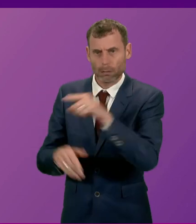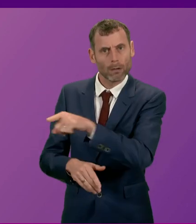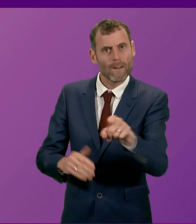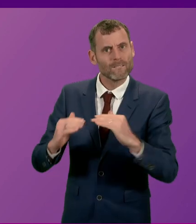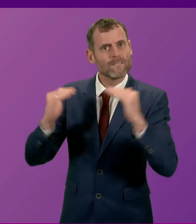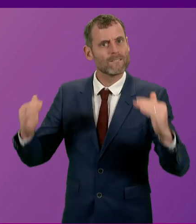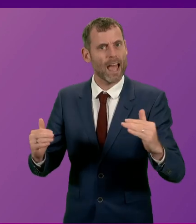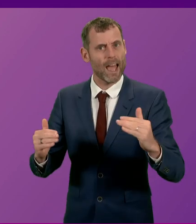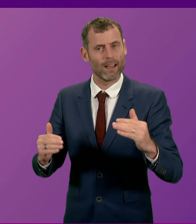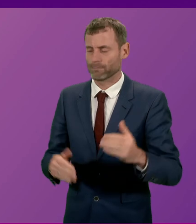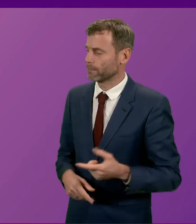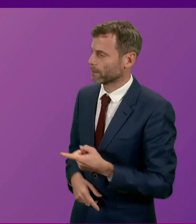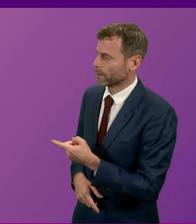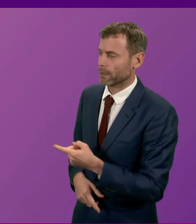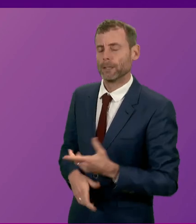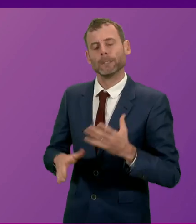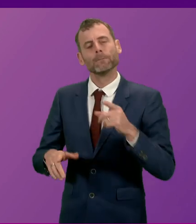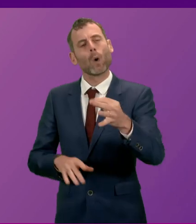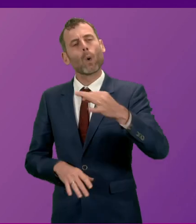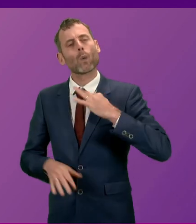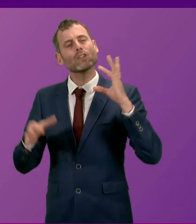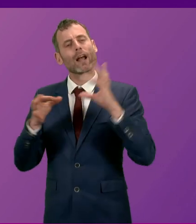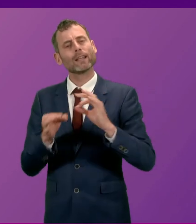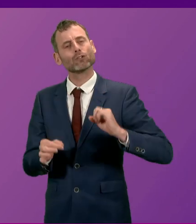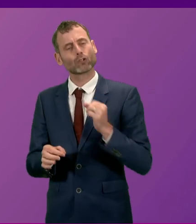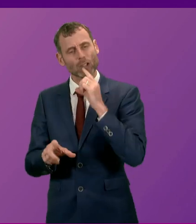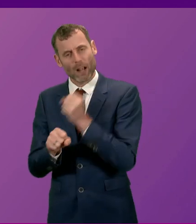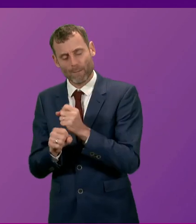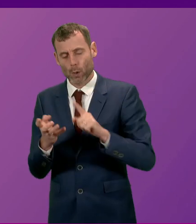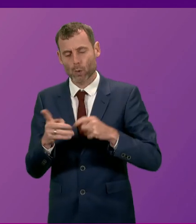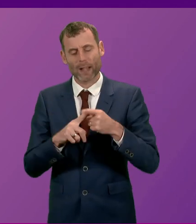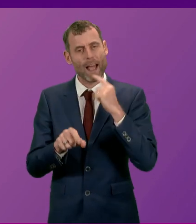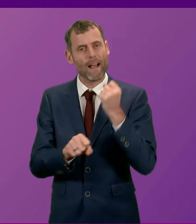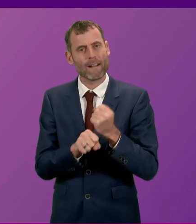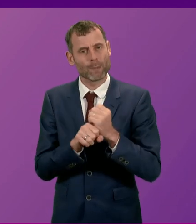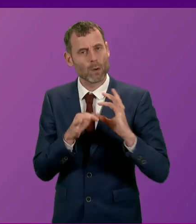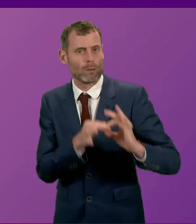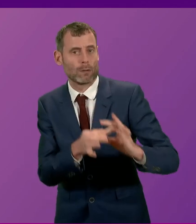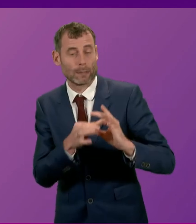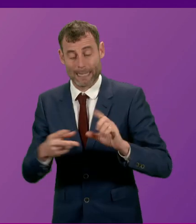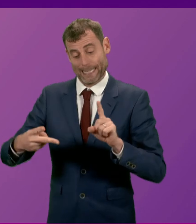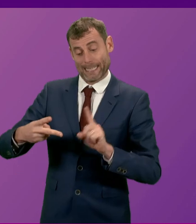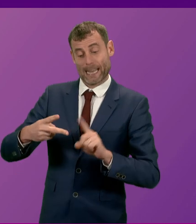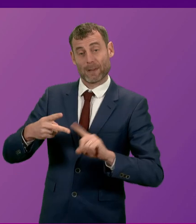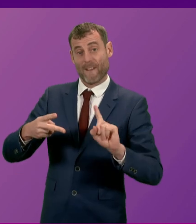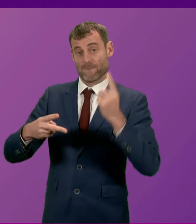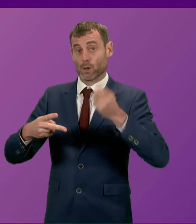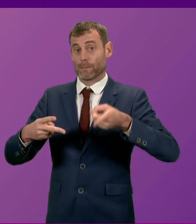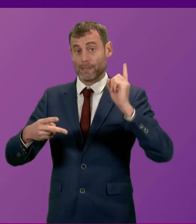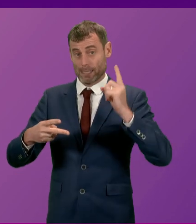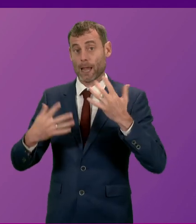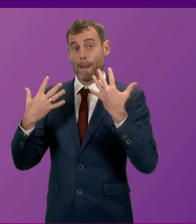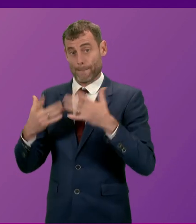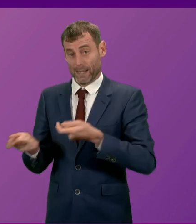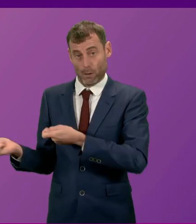In terms of the cooperation between the Scottish Government and the United Kingdom Government, the Deputy First Minister has raised and discussed these issues with the